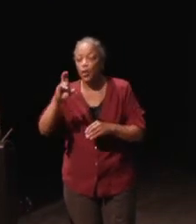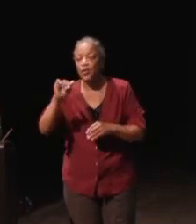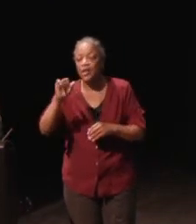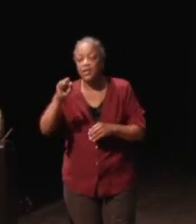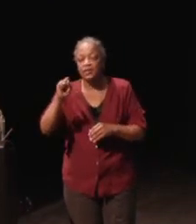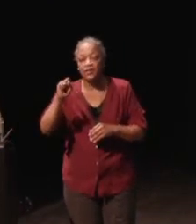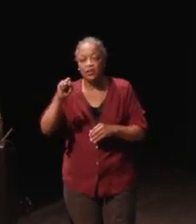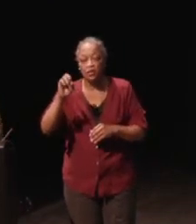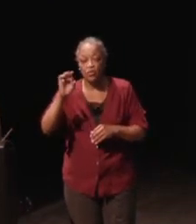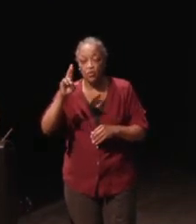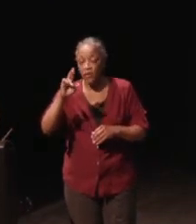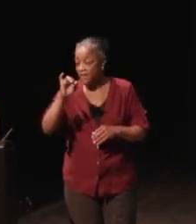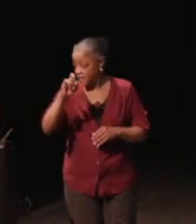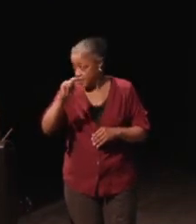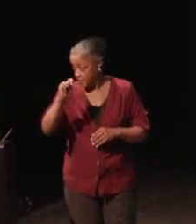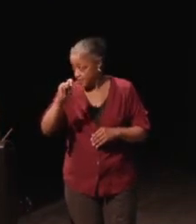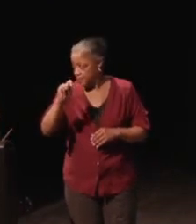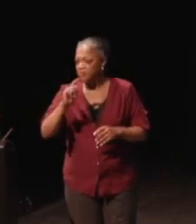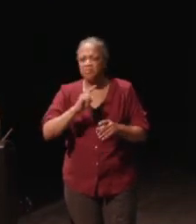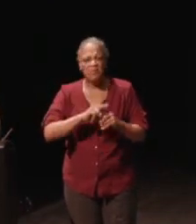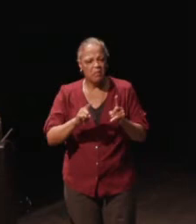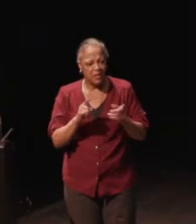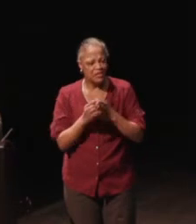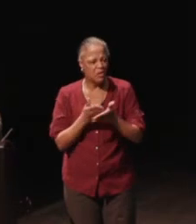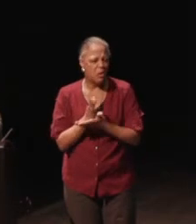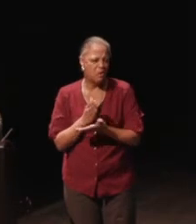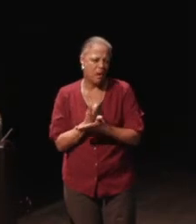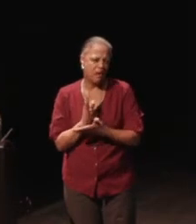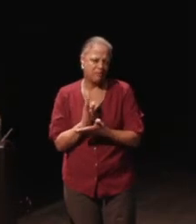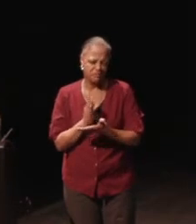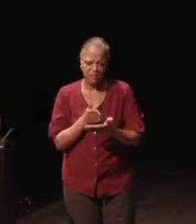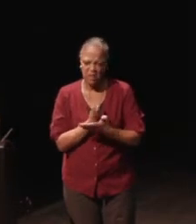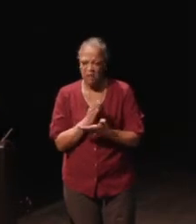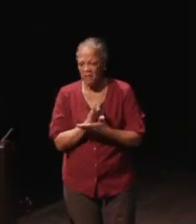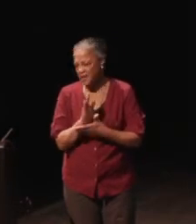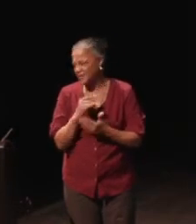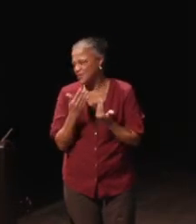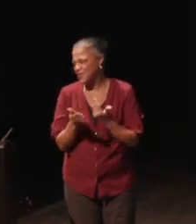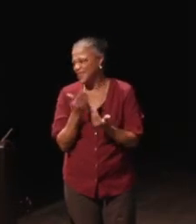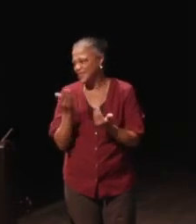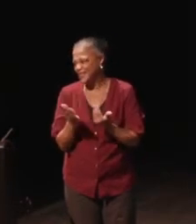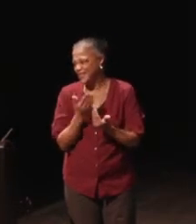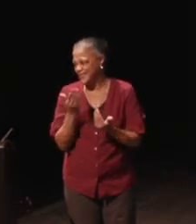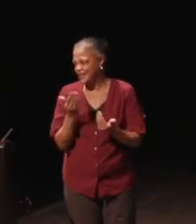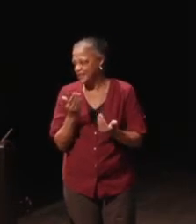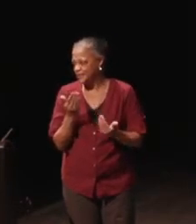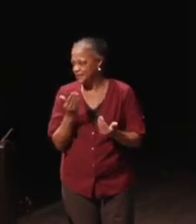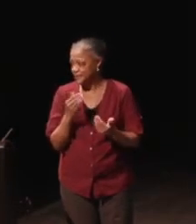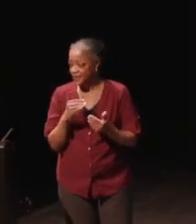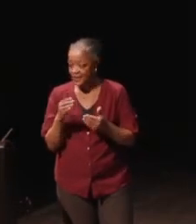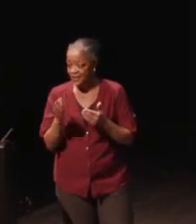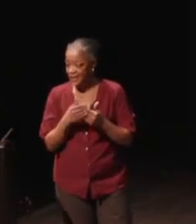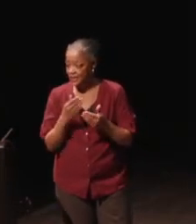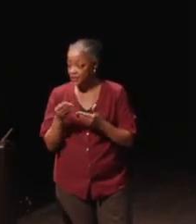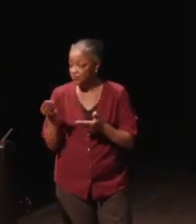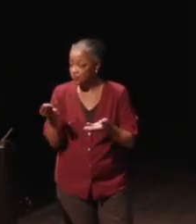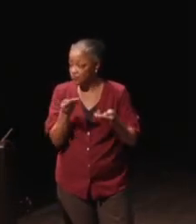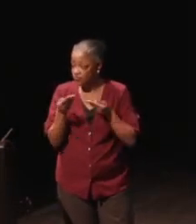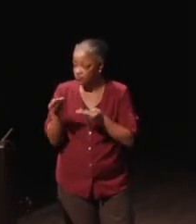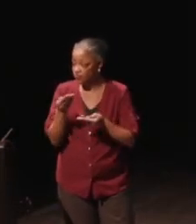Rift. But it's all right, and it's just so easy, and it's easy to carry